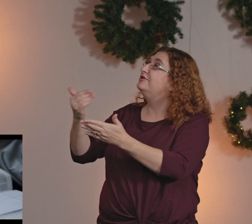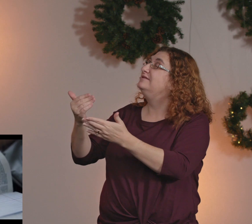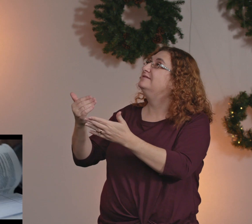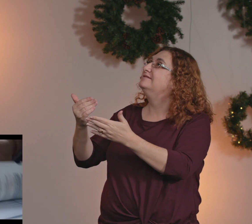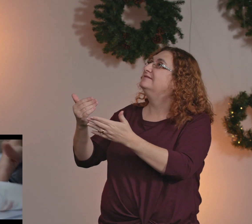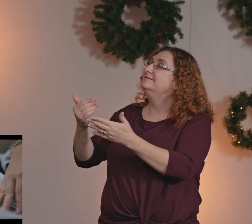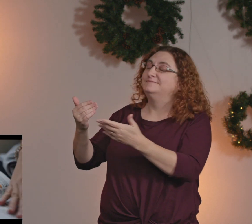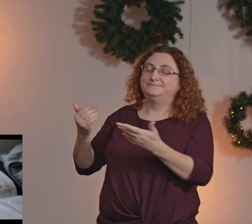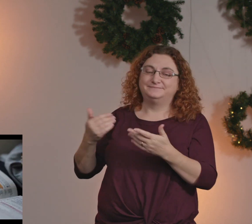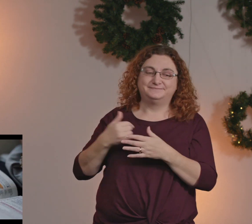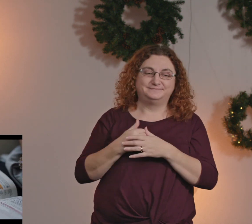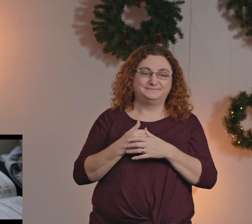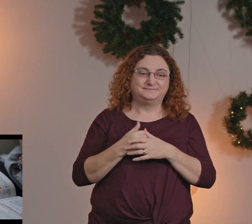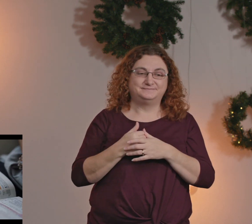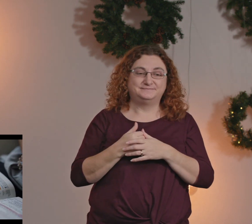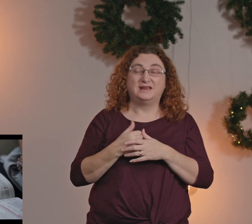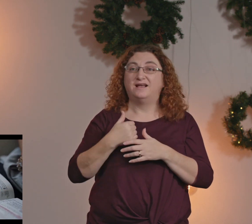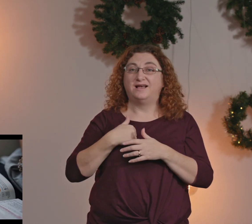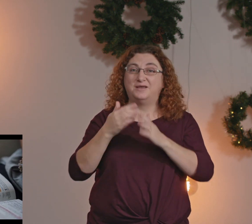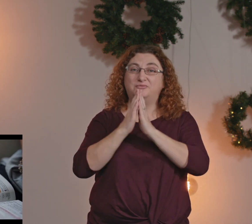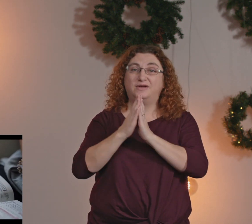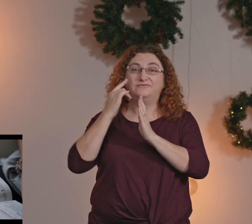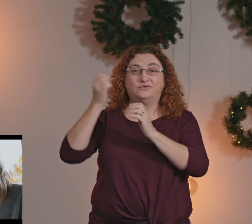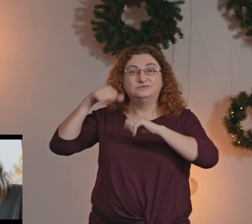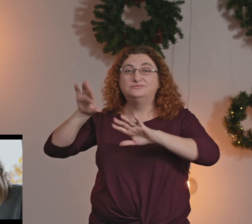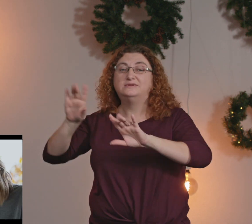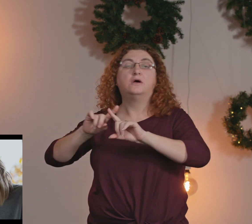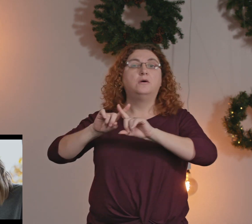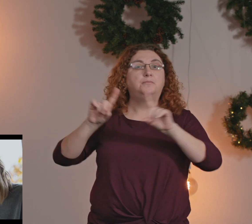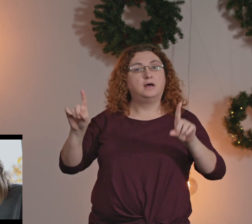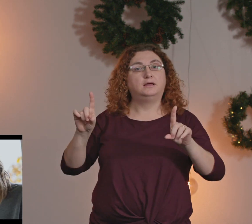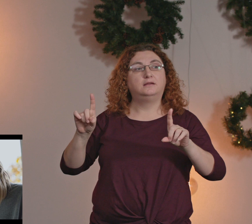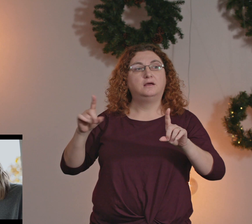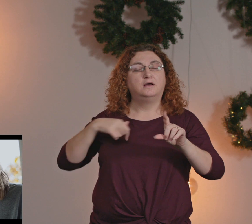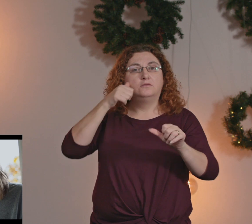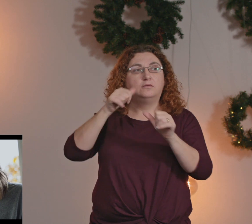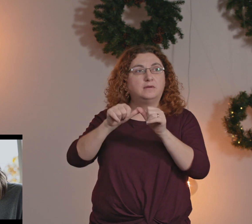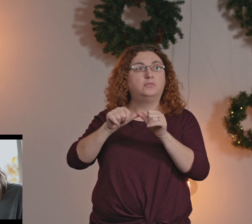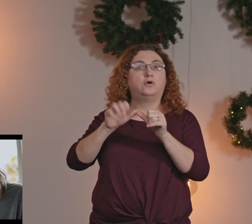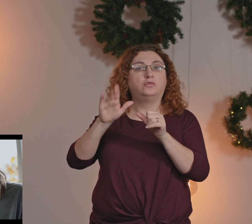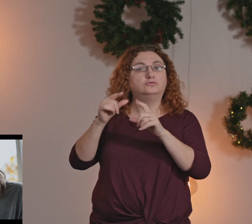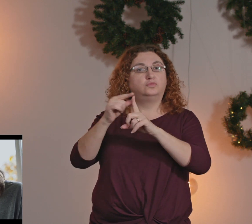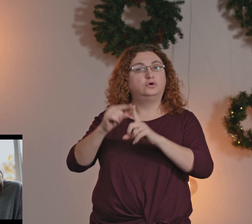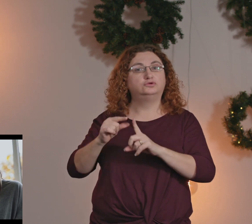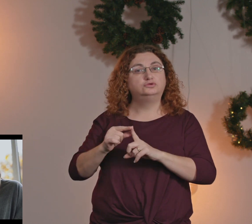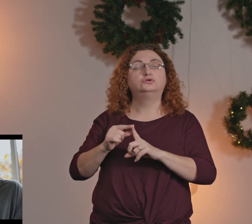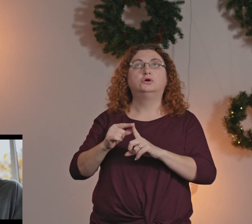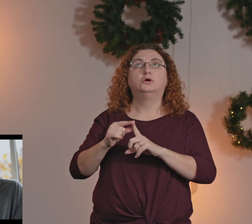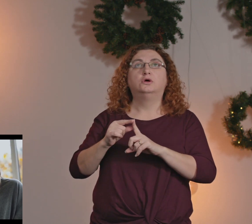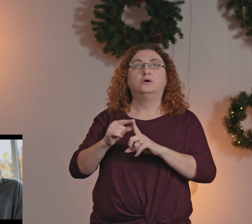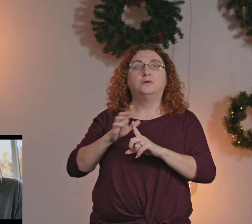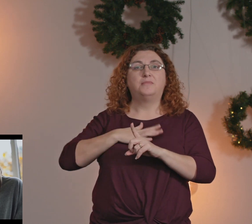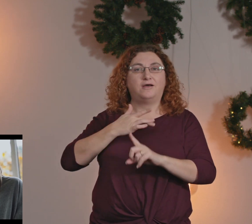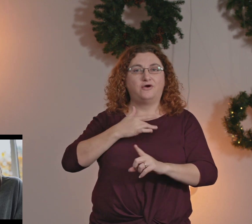I almost regretted those prayers of surrender that I had prayed, but those very prayers began to echo in my mind constantly. Slowly, my